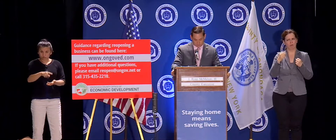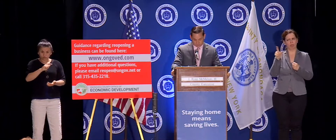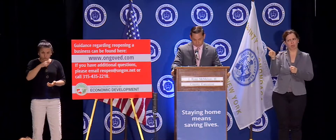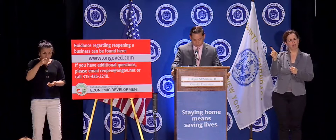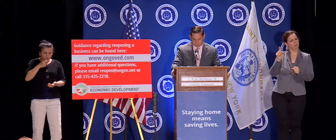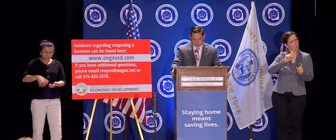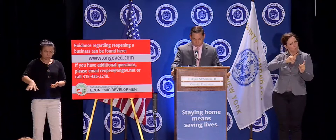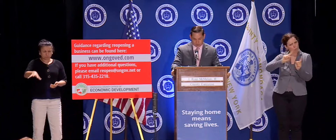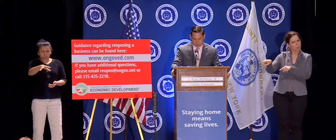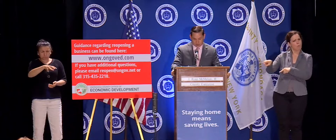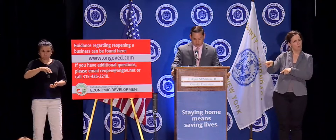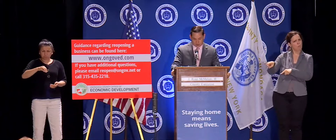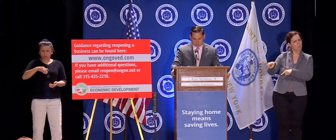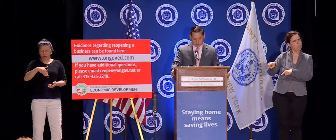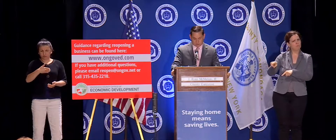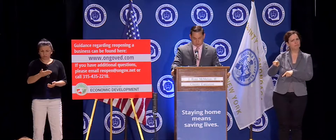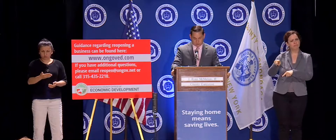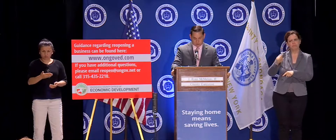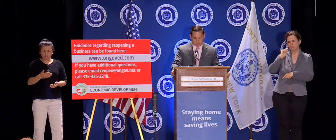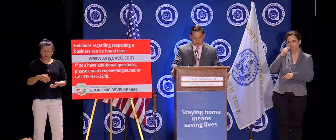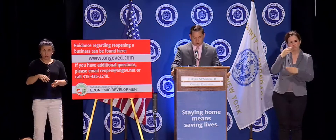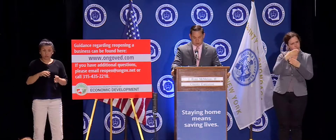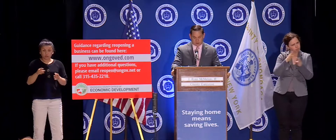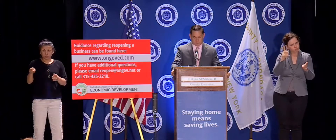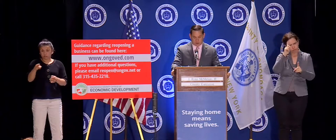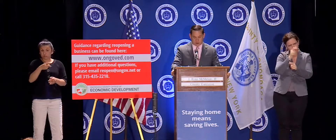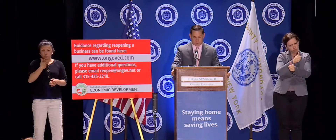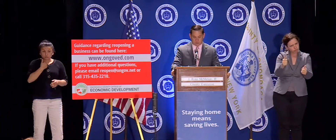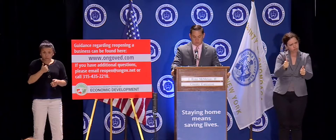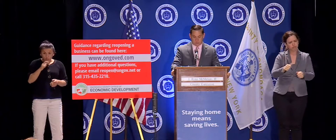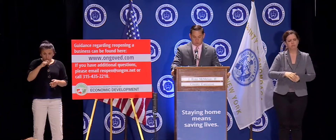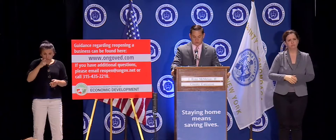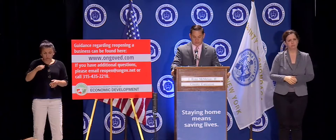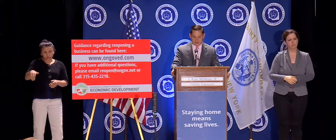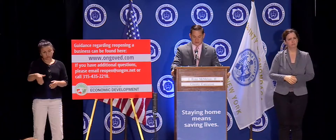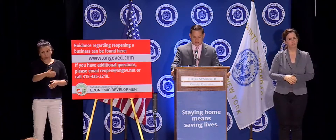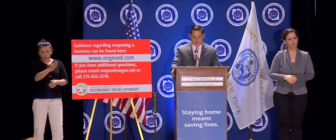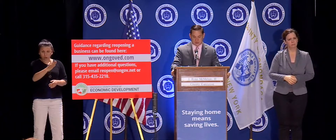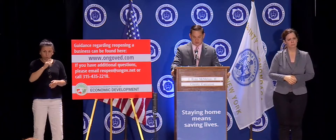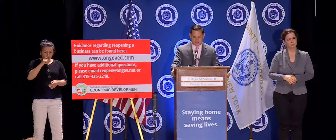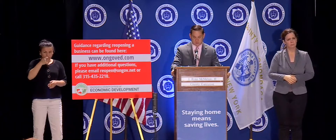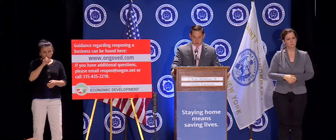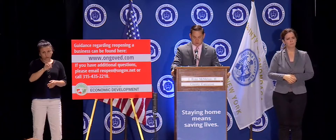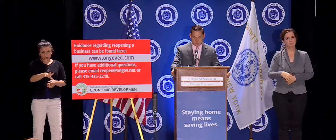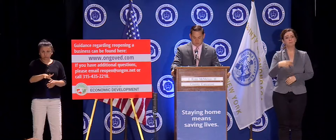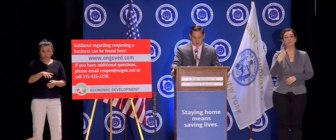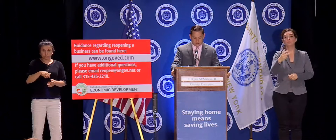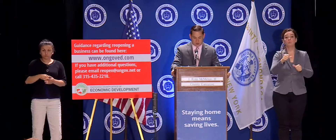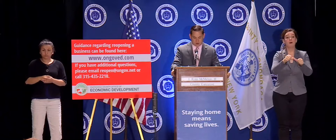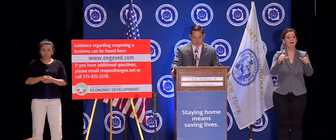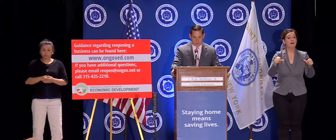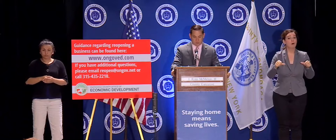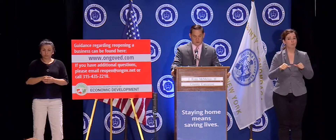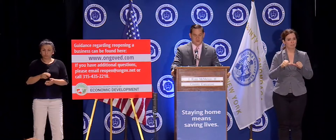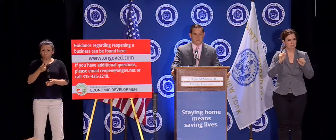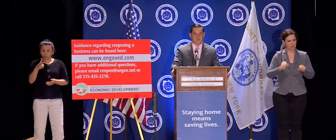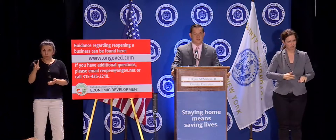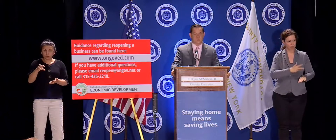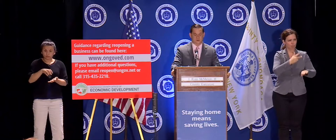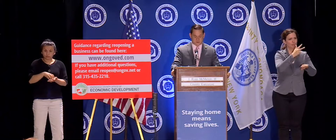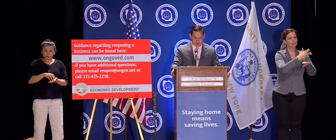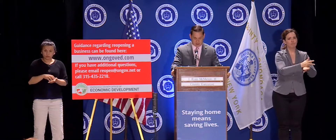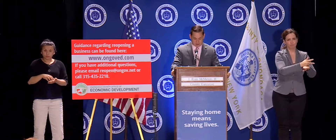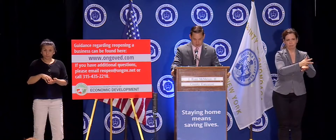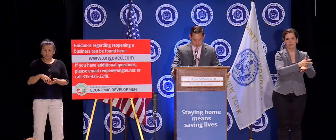testing. Again, two targeted mobile testing sites this week, both on the